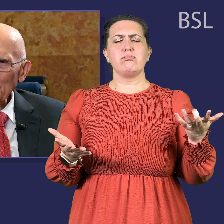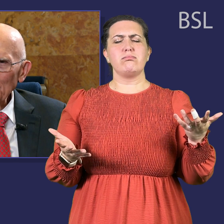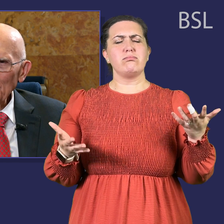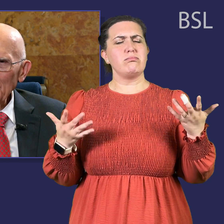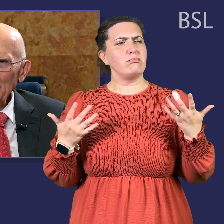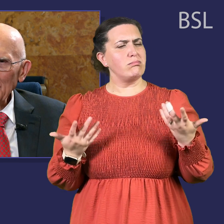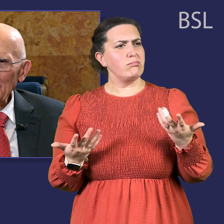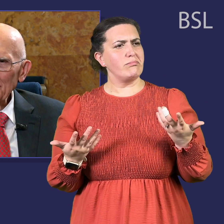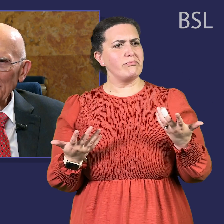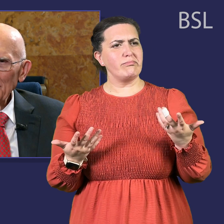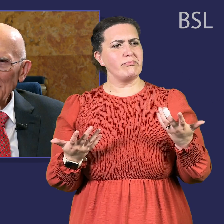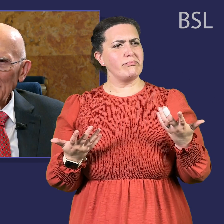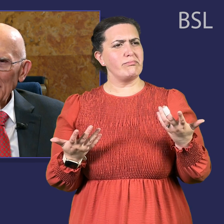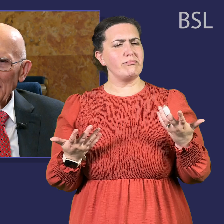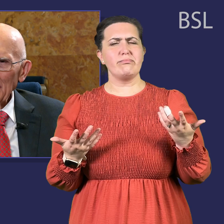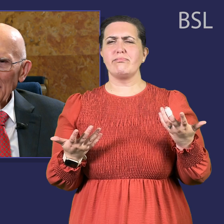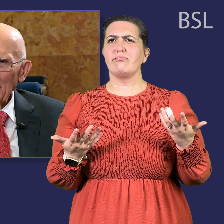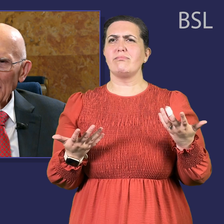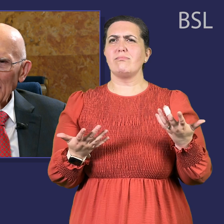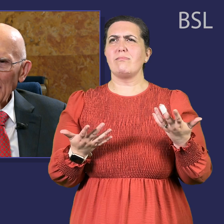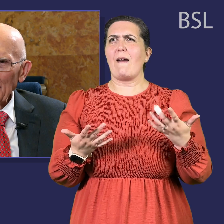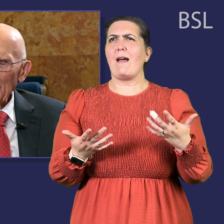the opportunity of